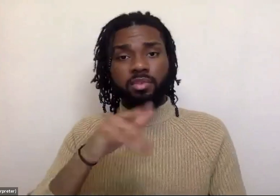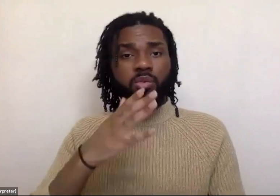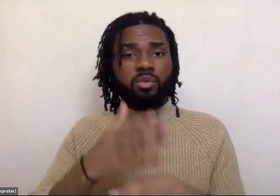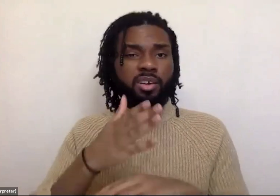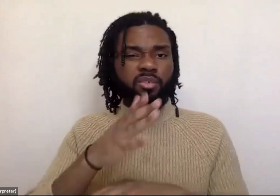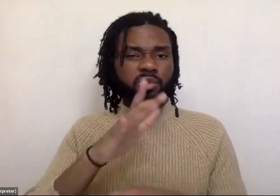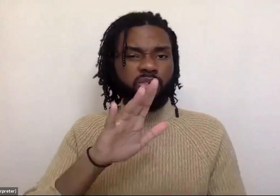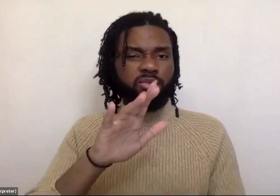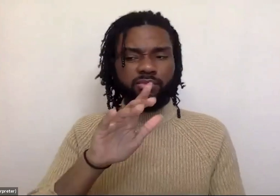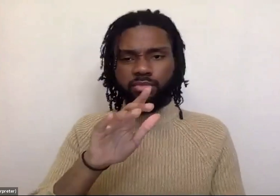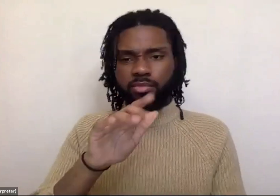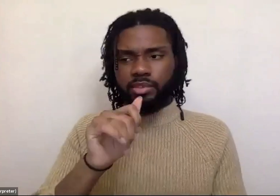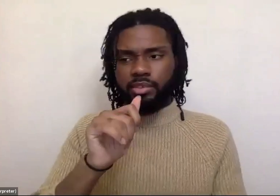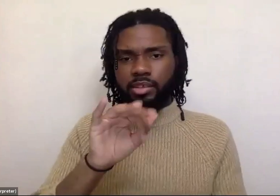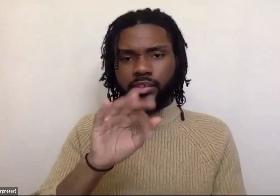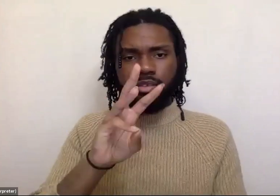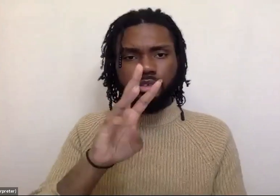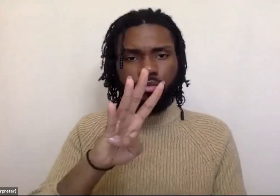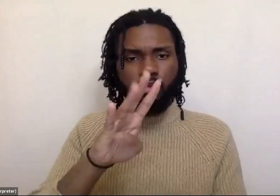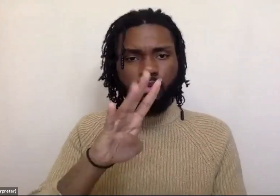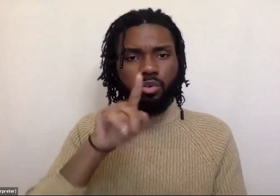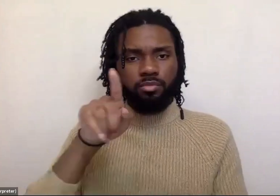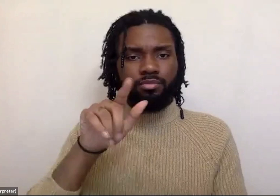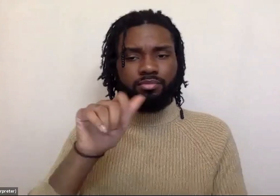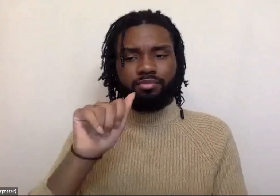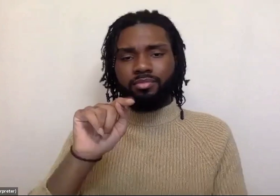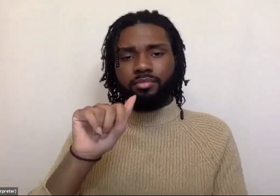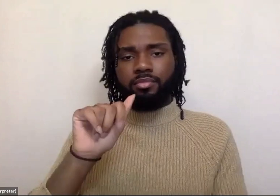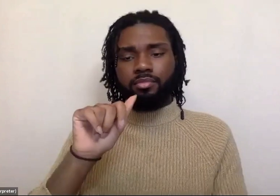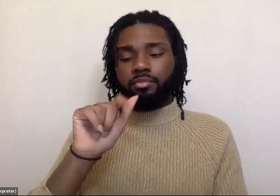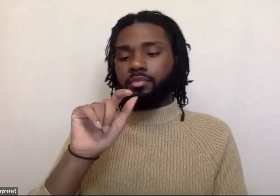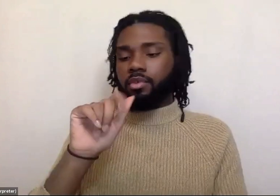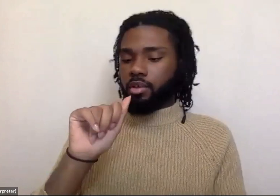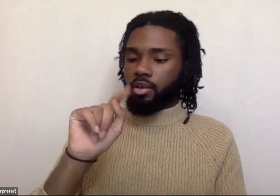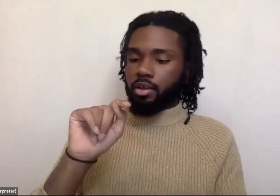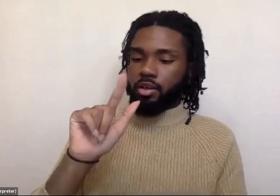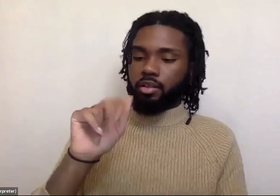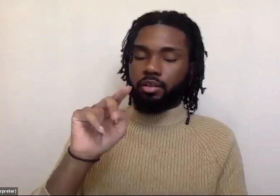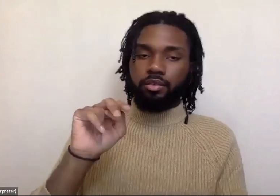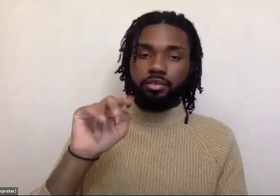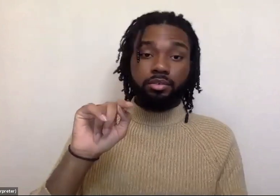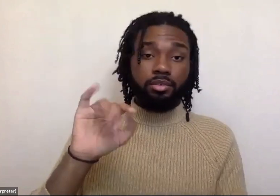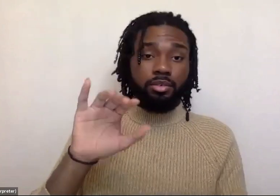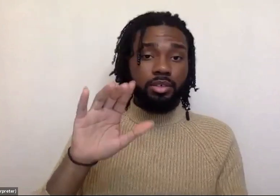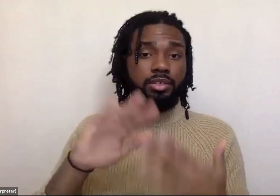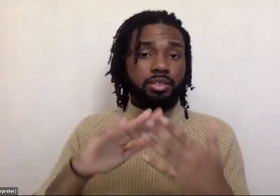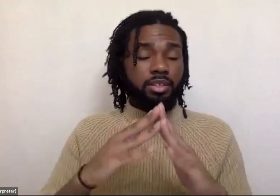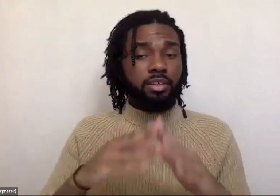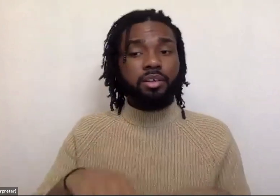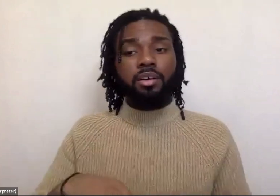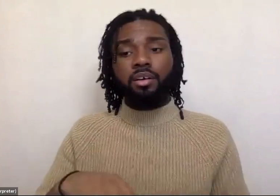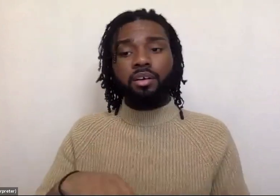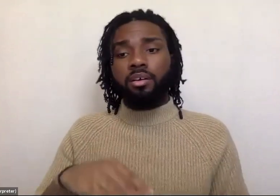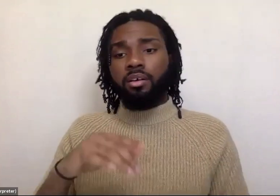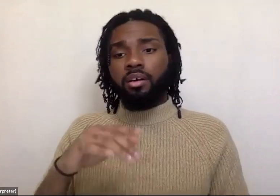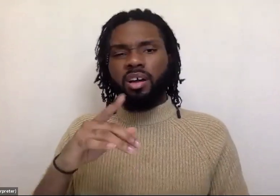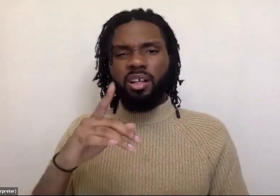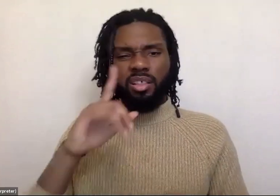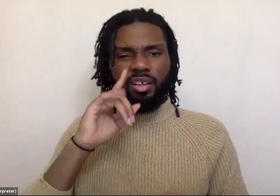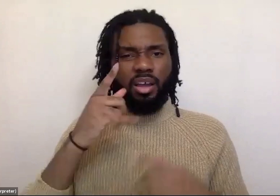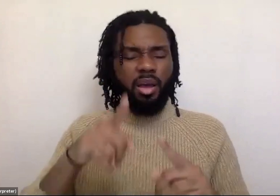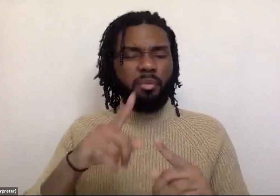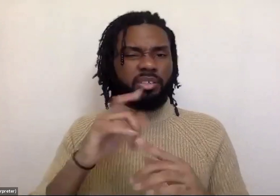thing, what happened in 64 at Atlantic City. I will say, and I possibly was unusual with this, the person I was going with,